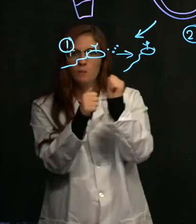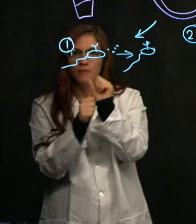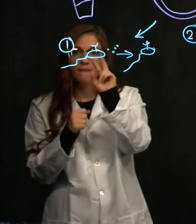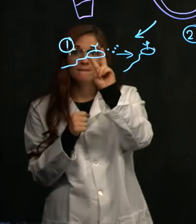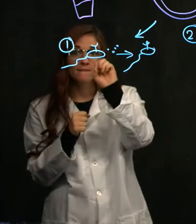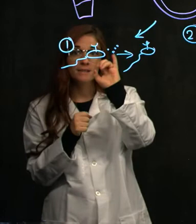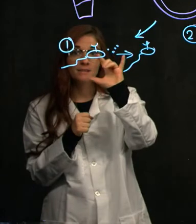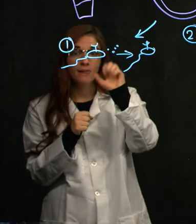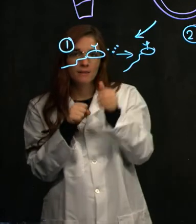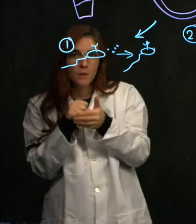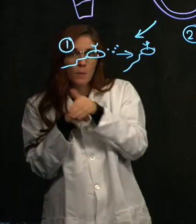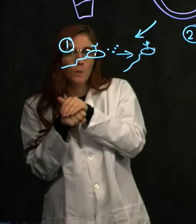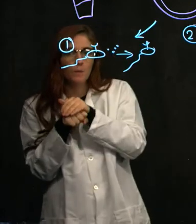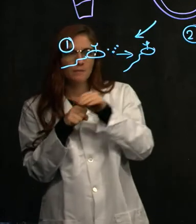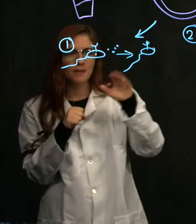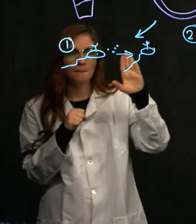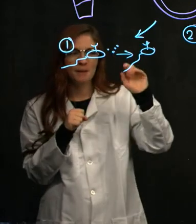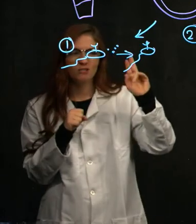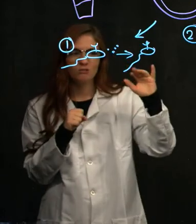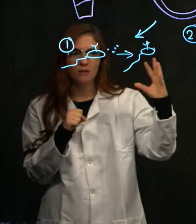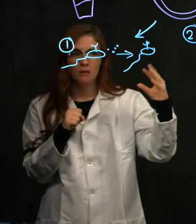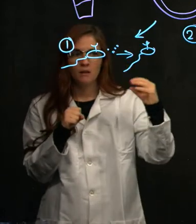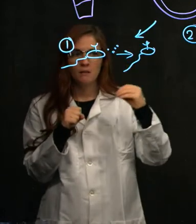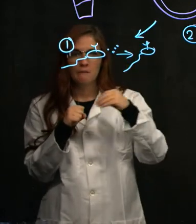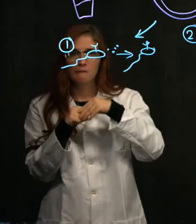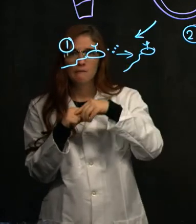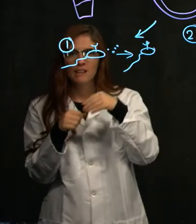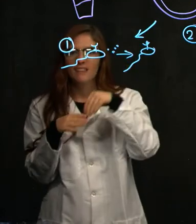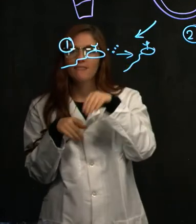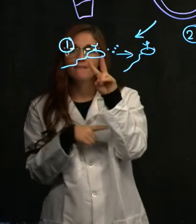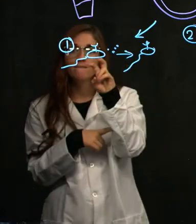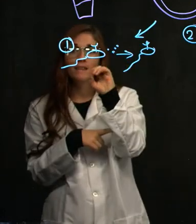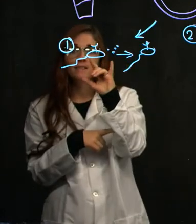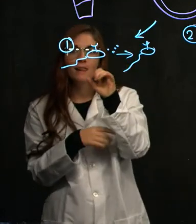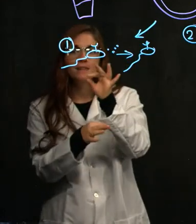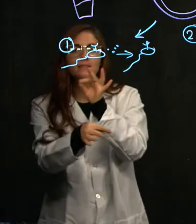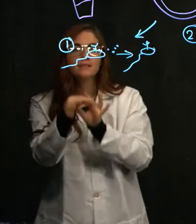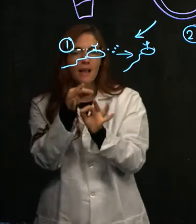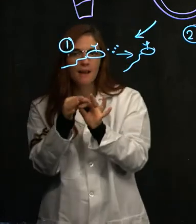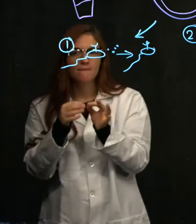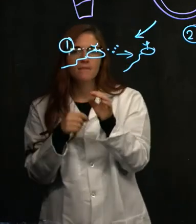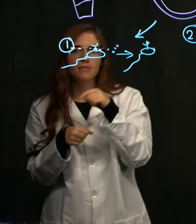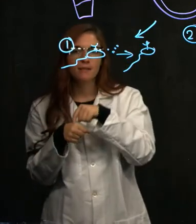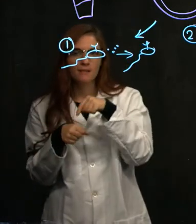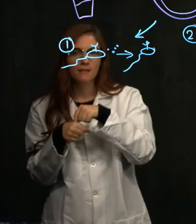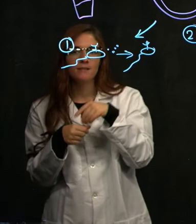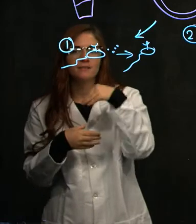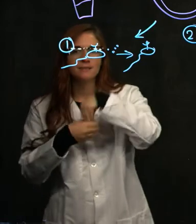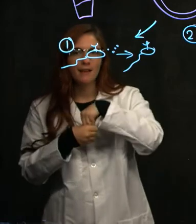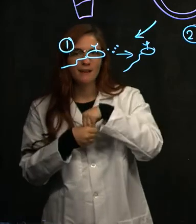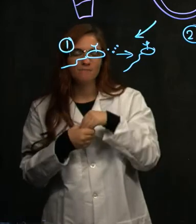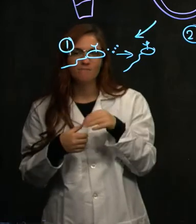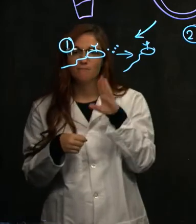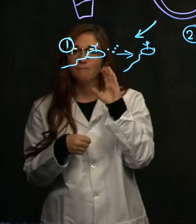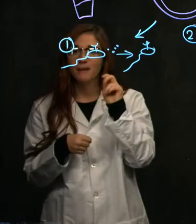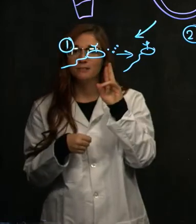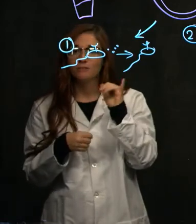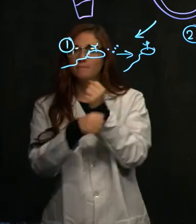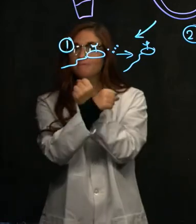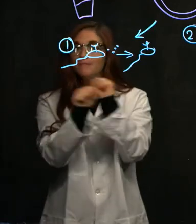the bacteriophage might inject its DNA into a vesicle instead, leaving the bacteria unscathed.